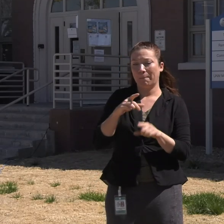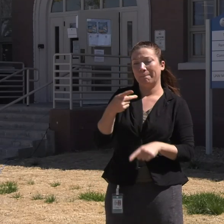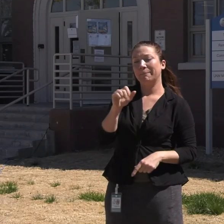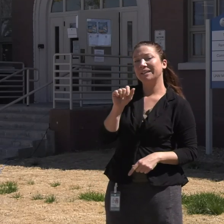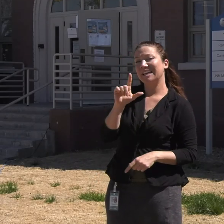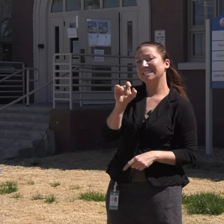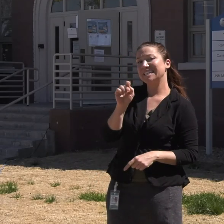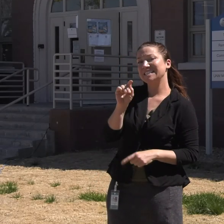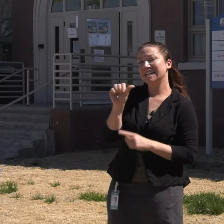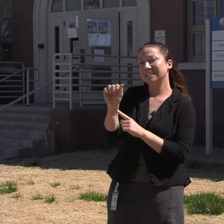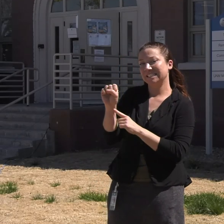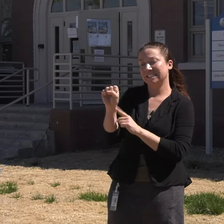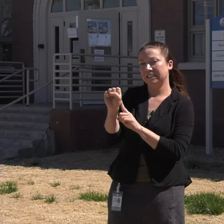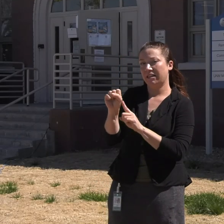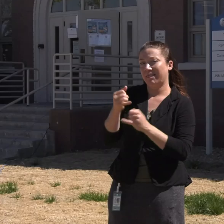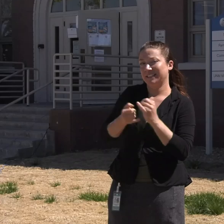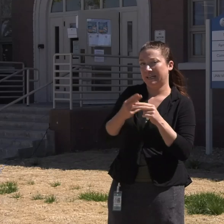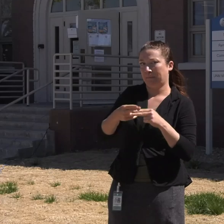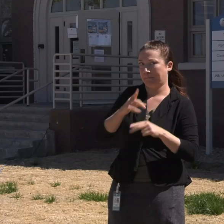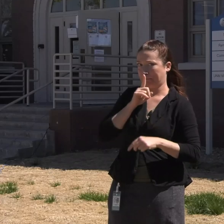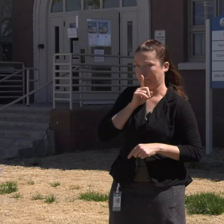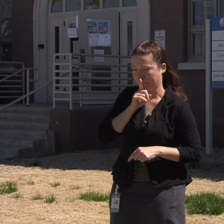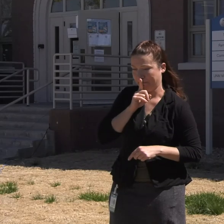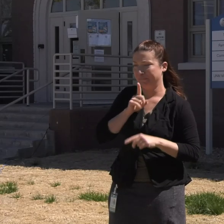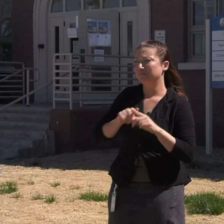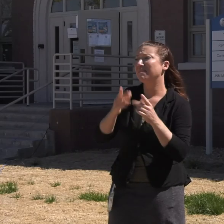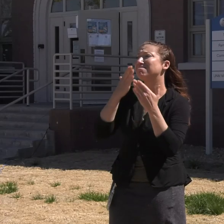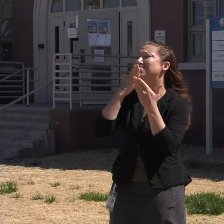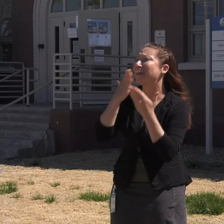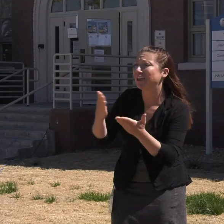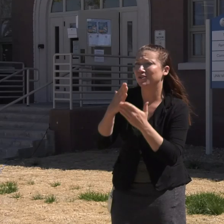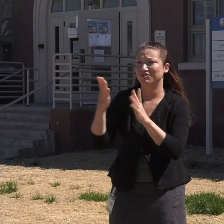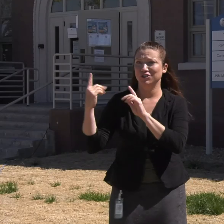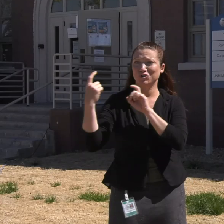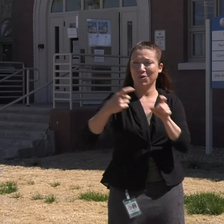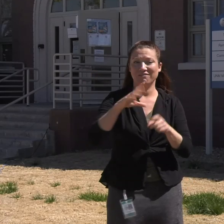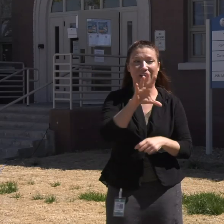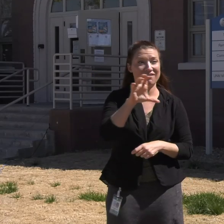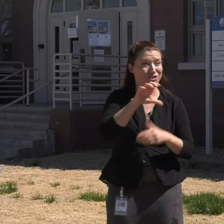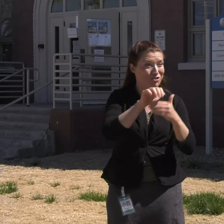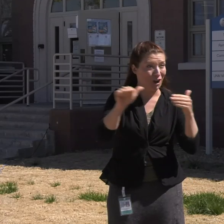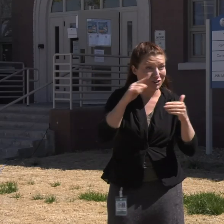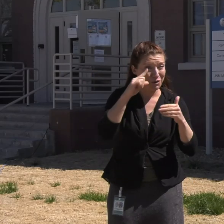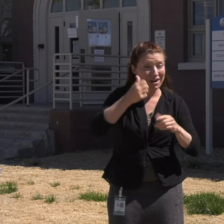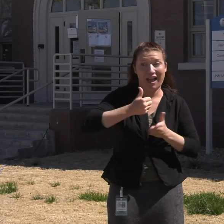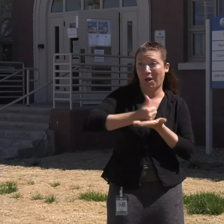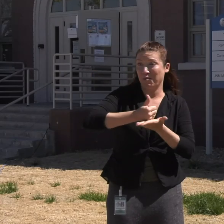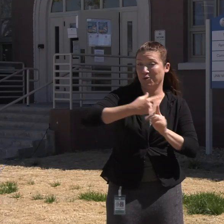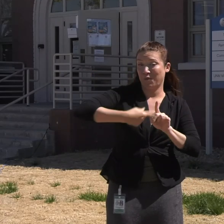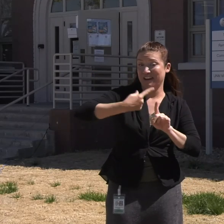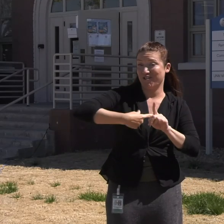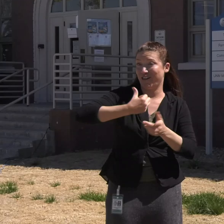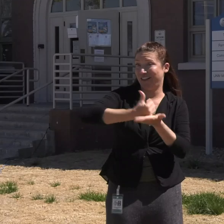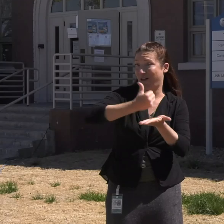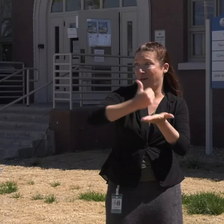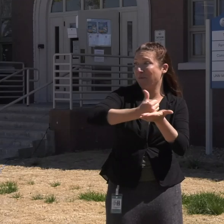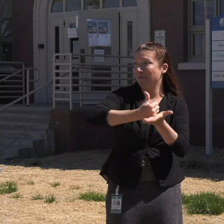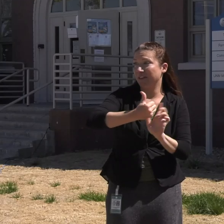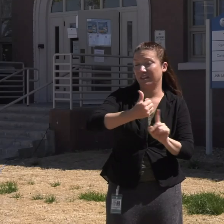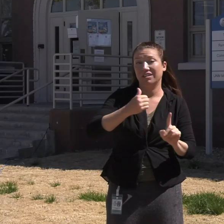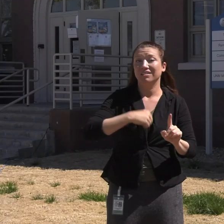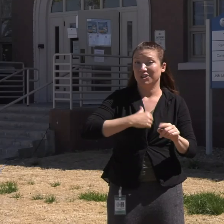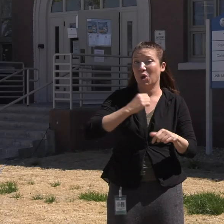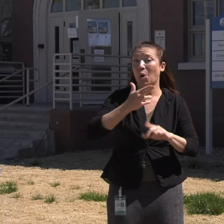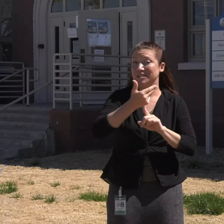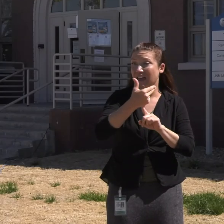hidden. Thank you. She donated $500 to help with rental assistance. Hotel vouchers and rental assistance right now is our big ask.